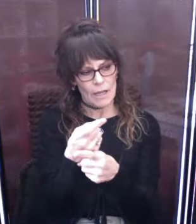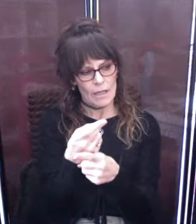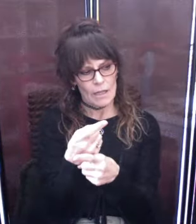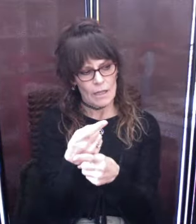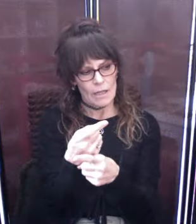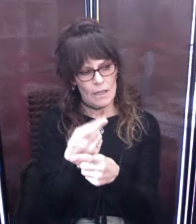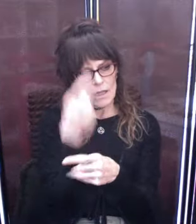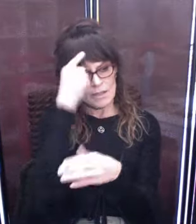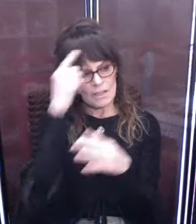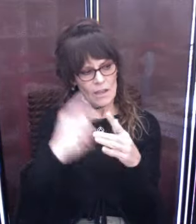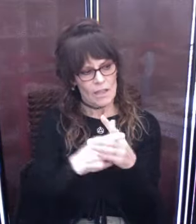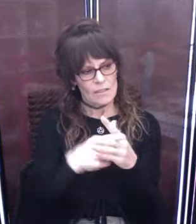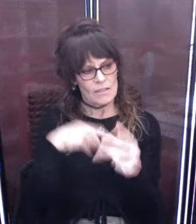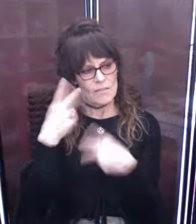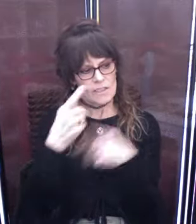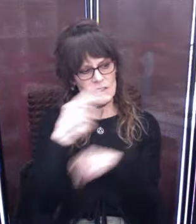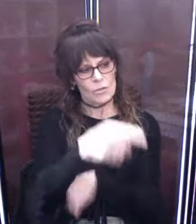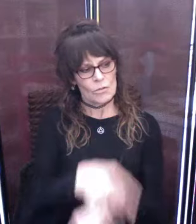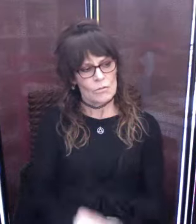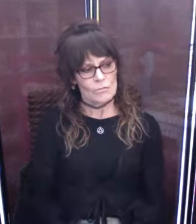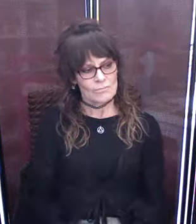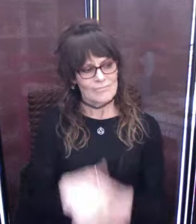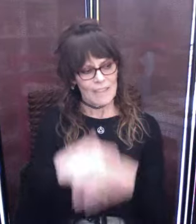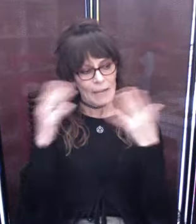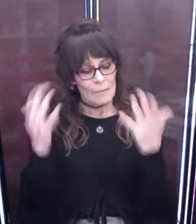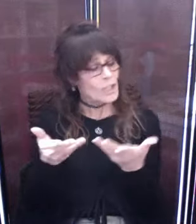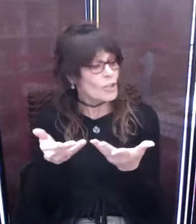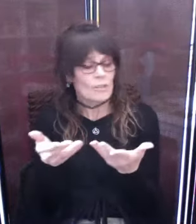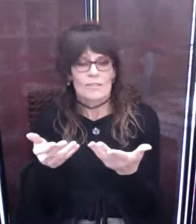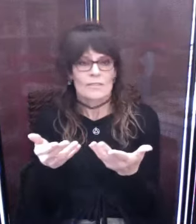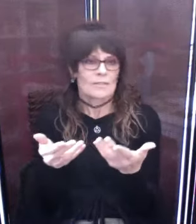came to come over here. So I'm here because Dad sent me.